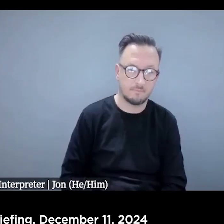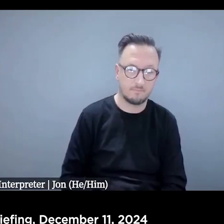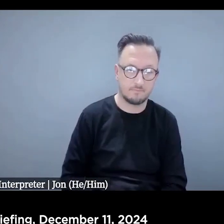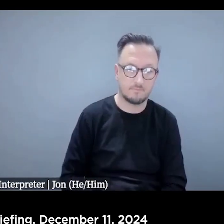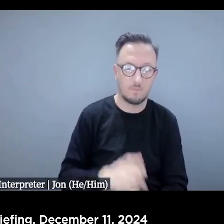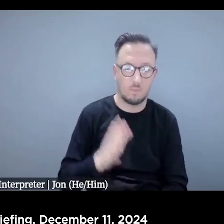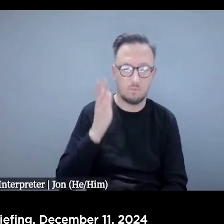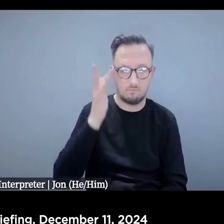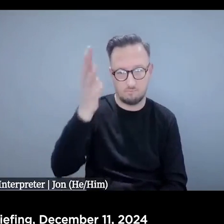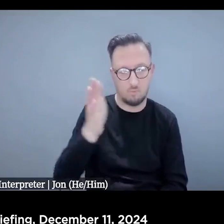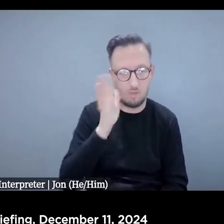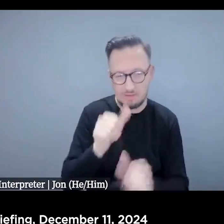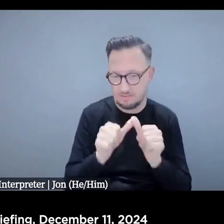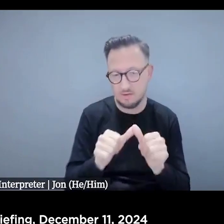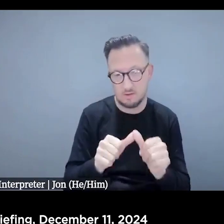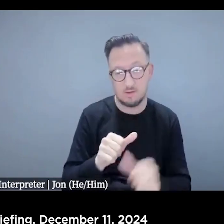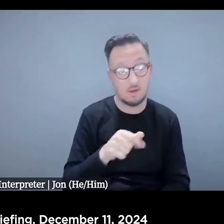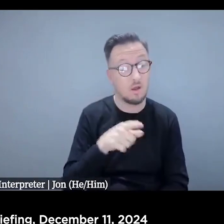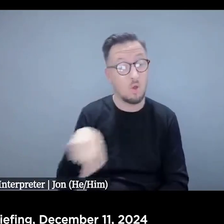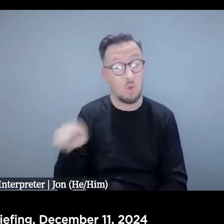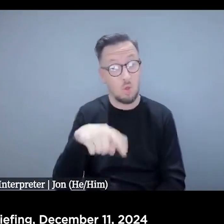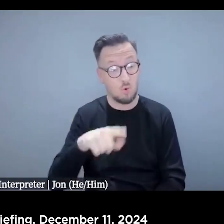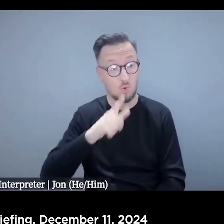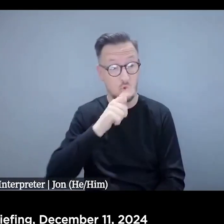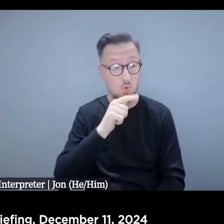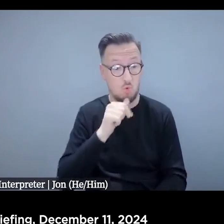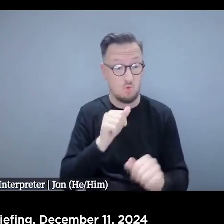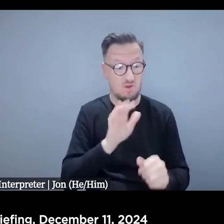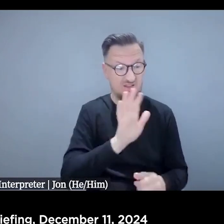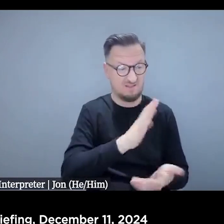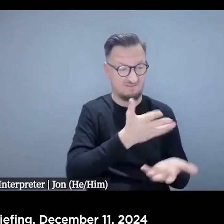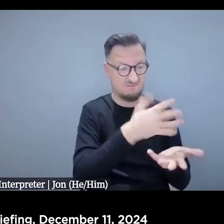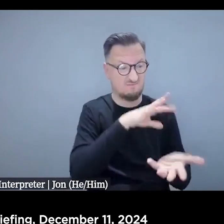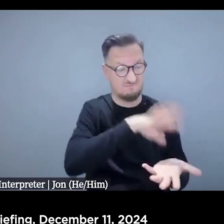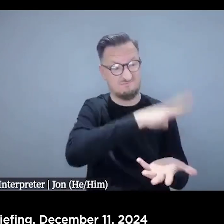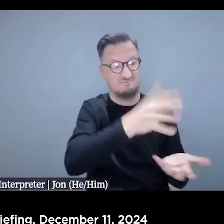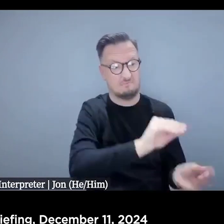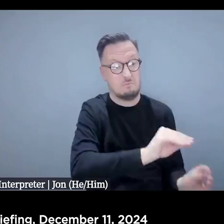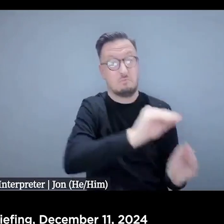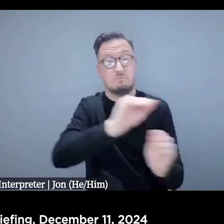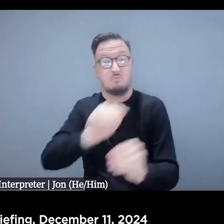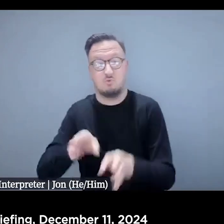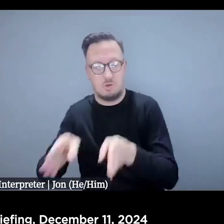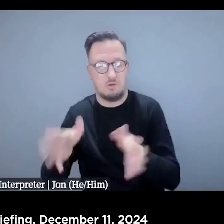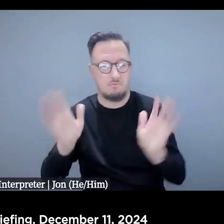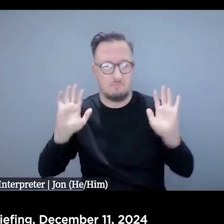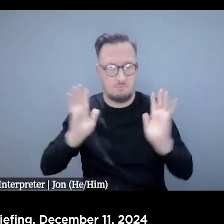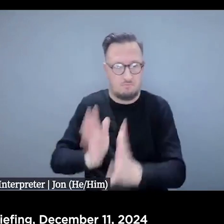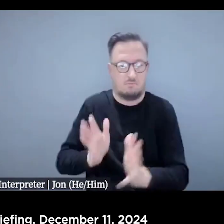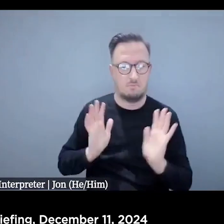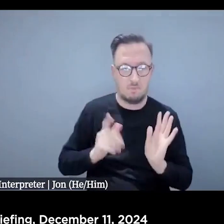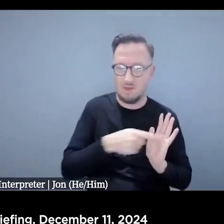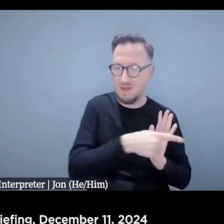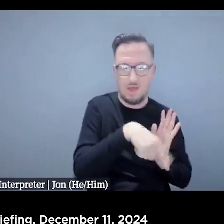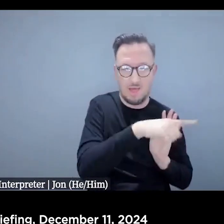the future. And for those residents that were able to move their debris to the right of way, there's nothing they need to do when it comes to reaching out to you